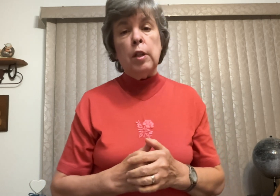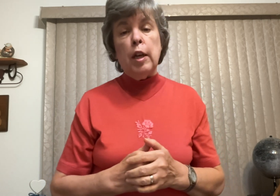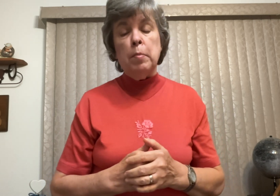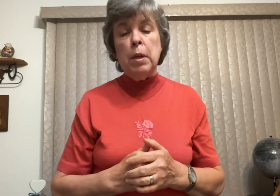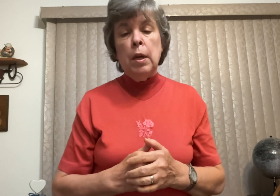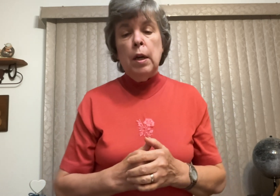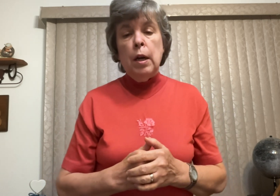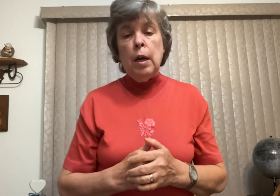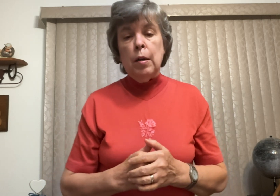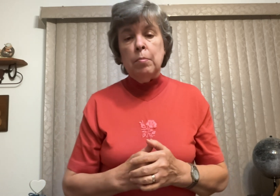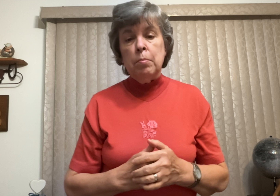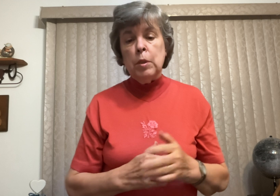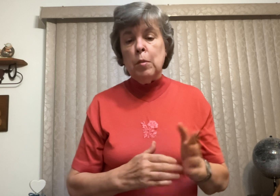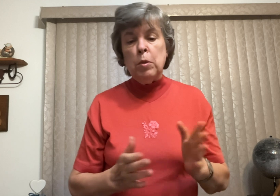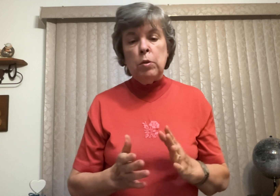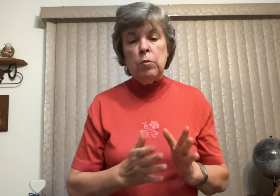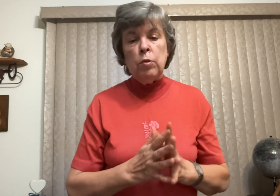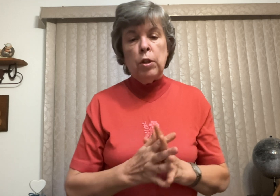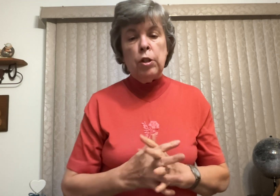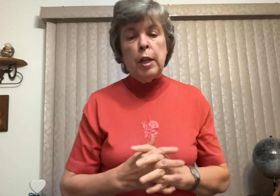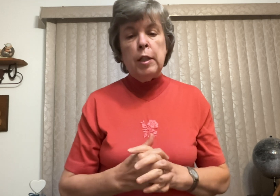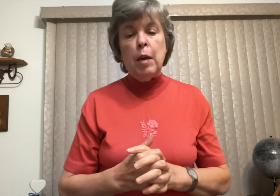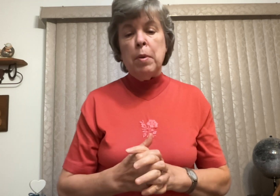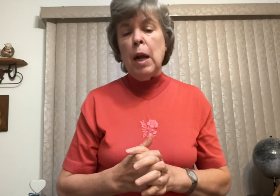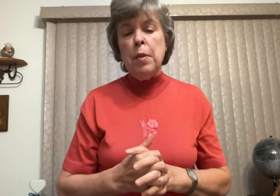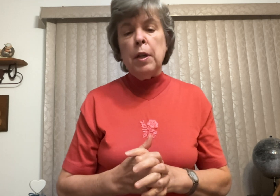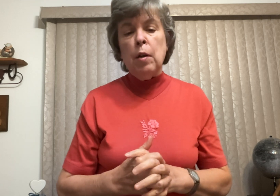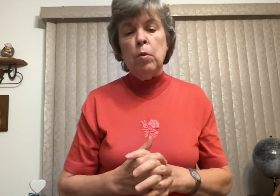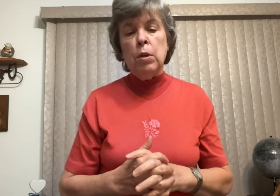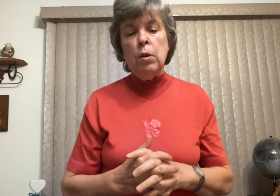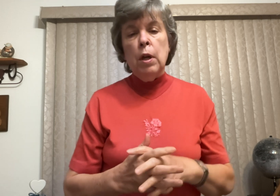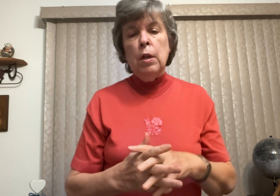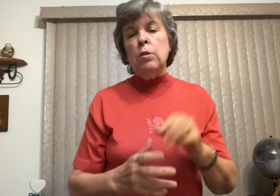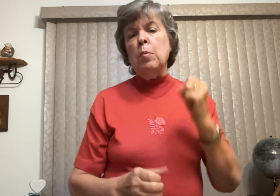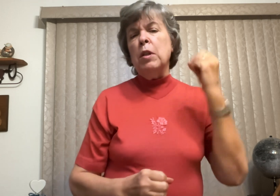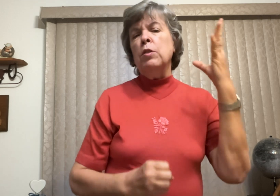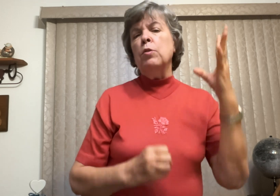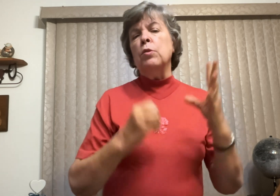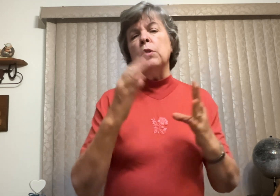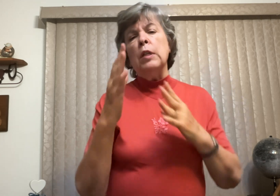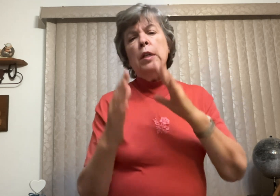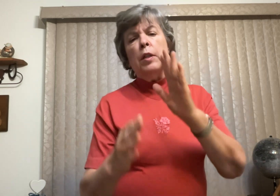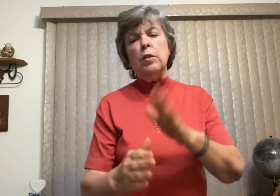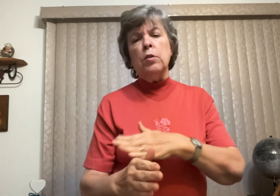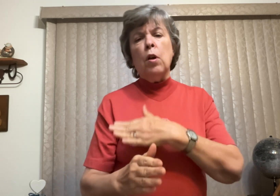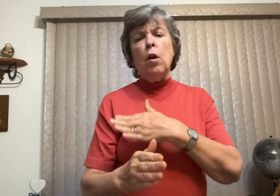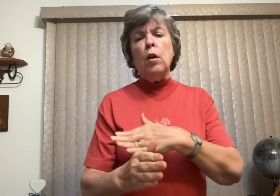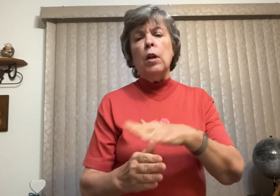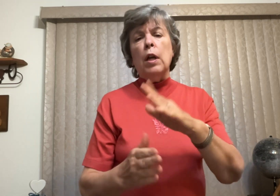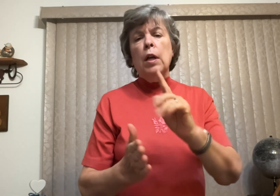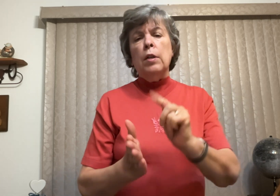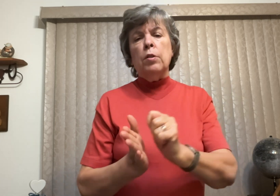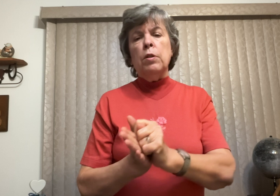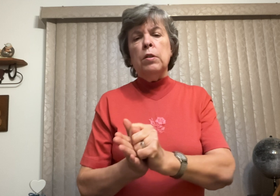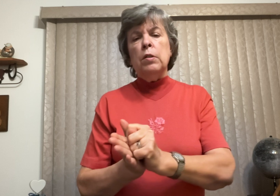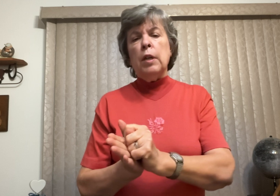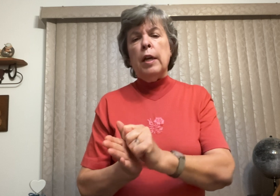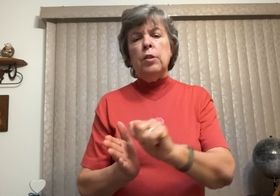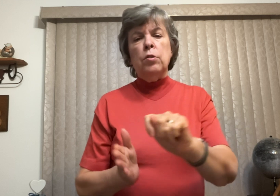Lamb. Some don't differentiate that, but I think I will. So I'm going to do sing the song. So this is ages. You've